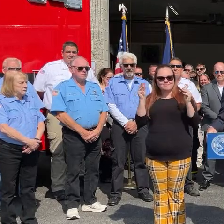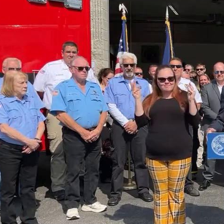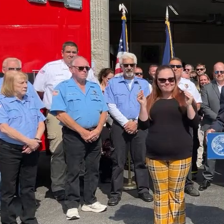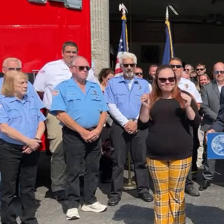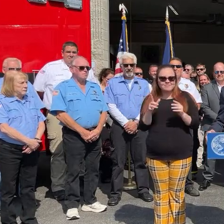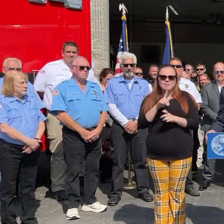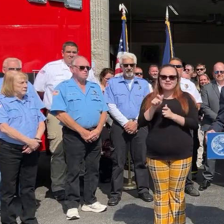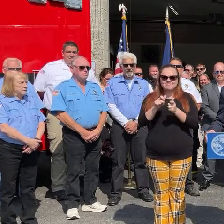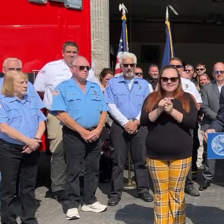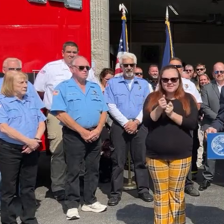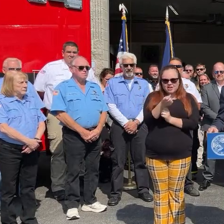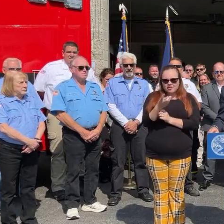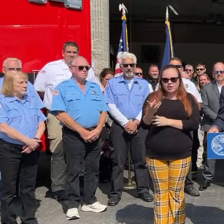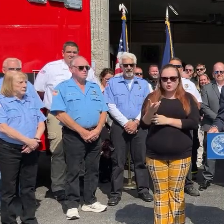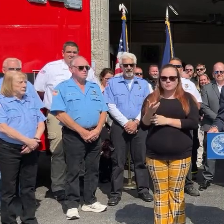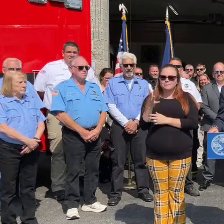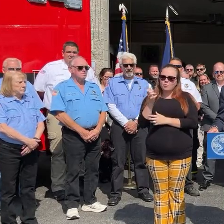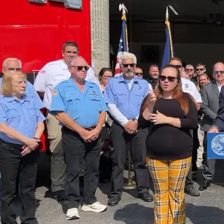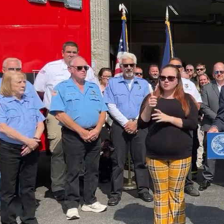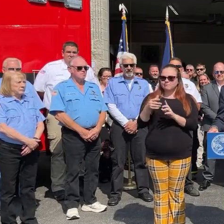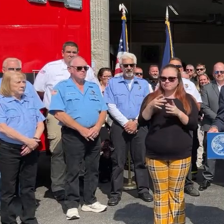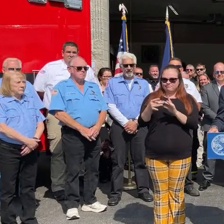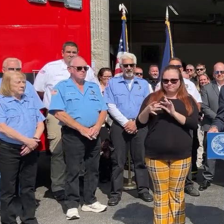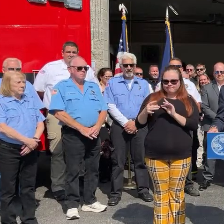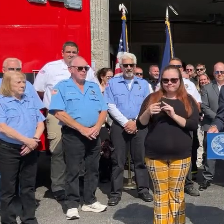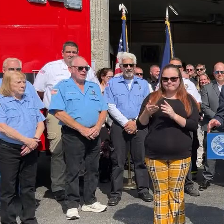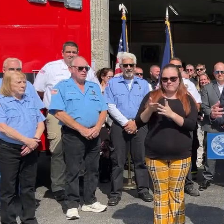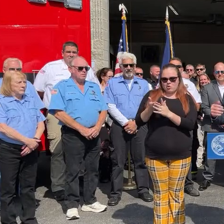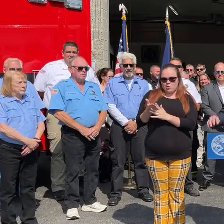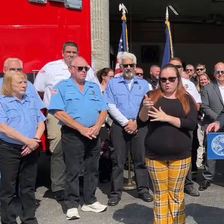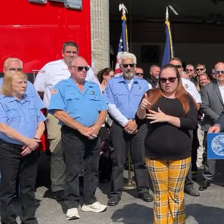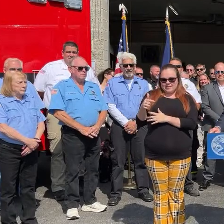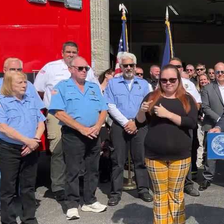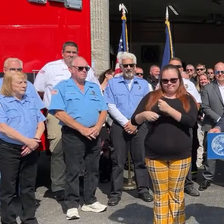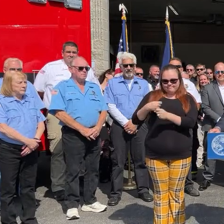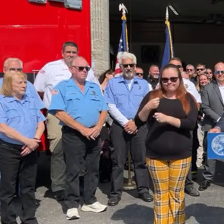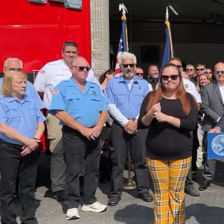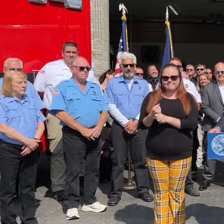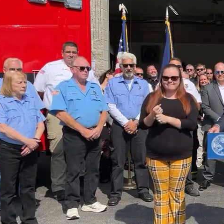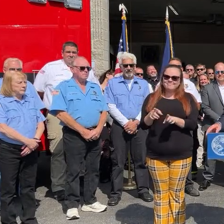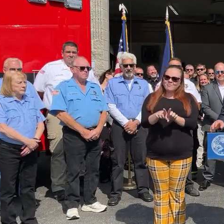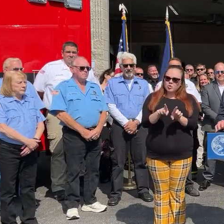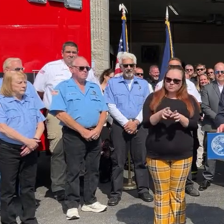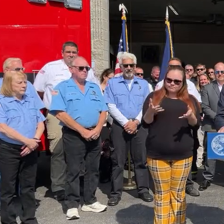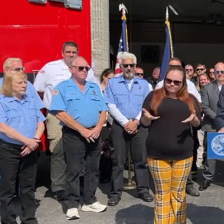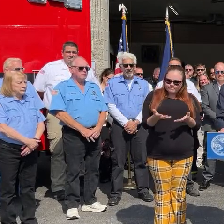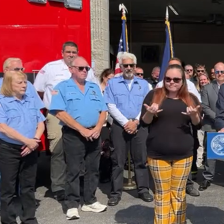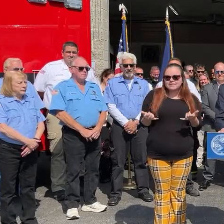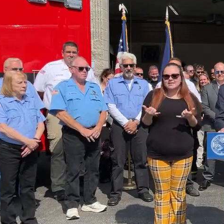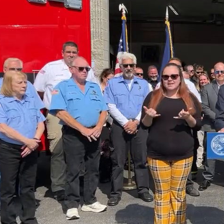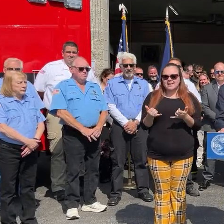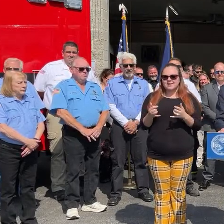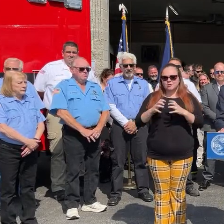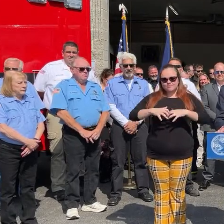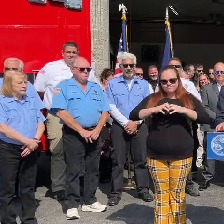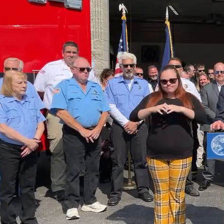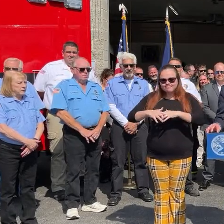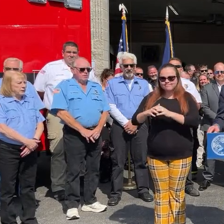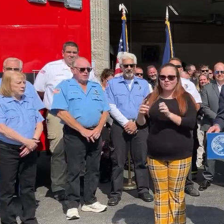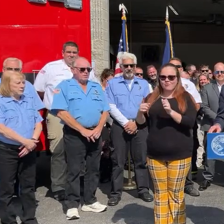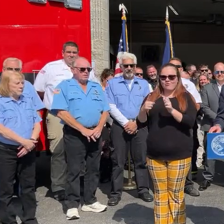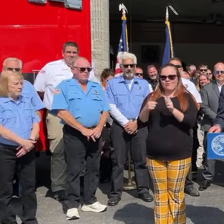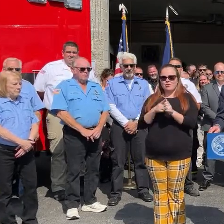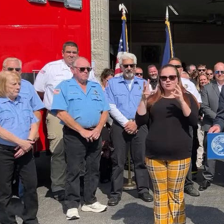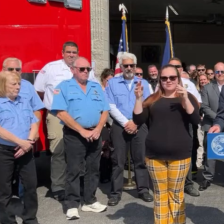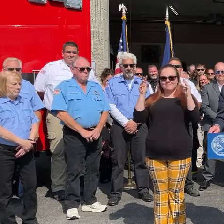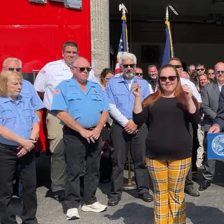note a few individuals who played a role through the years and also are with us here today to create what is the first ambulance